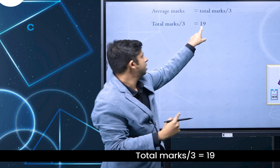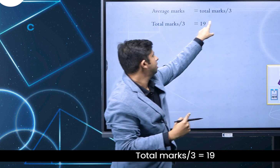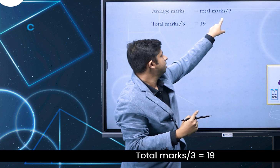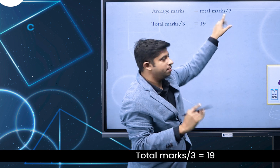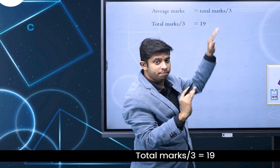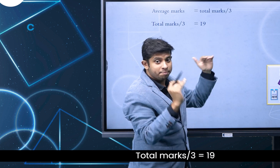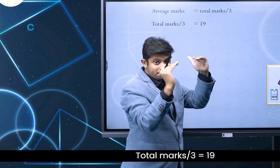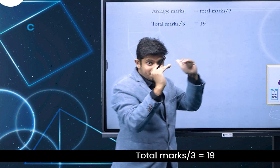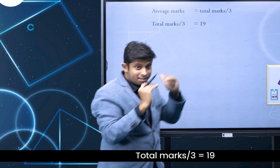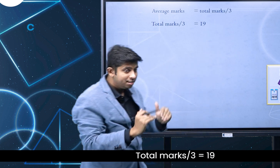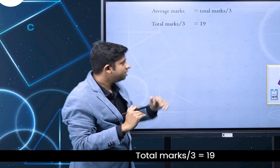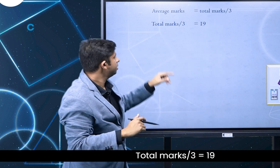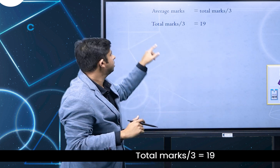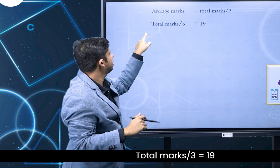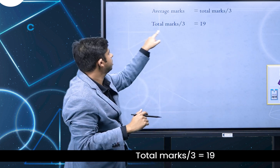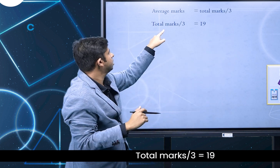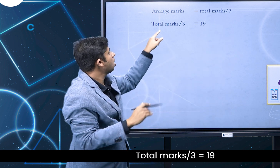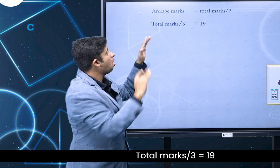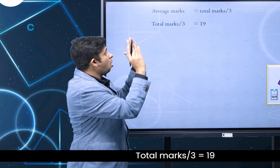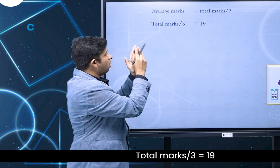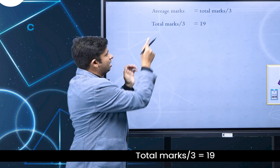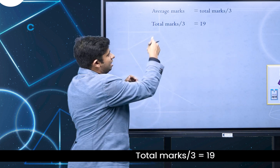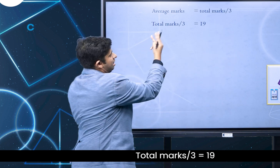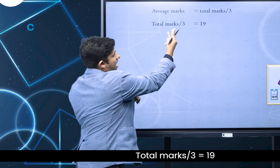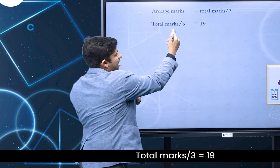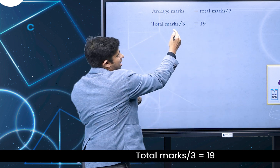Total marks by 3 equals to 19.